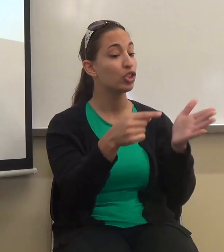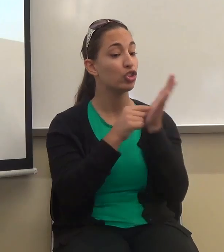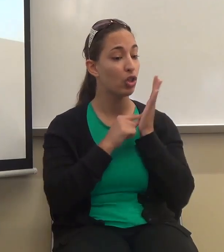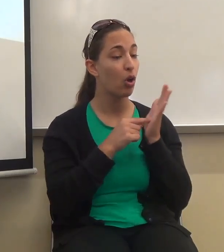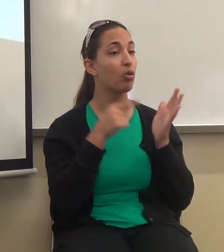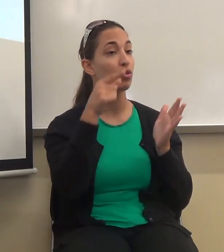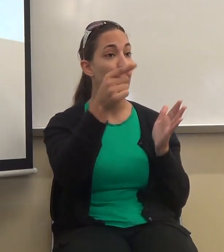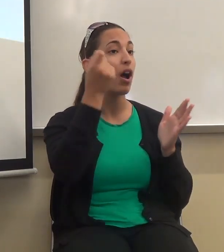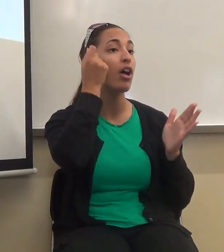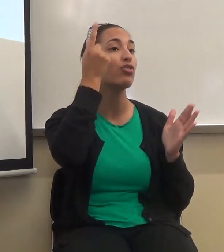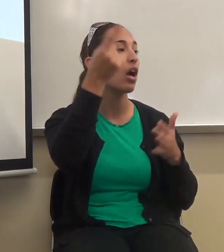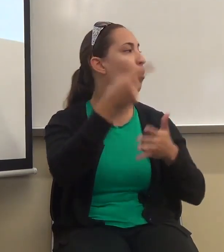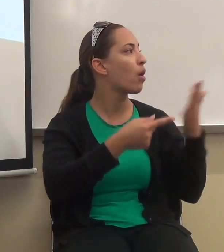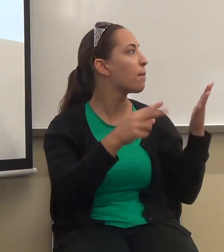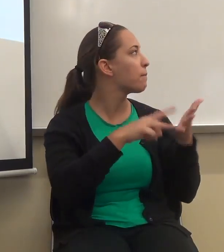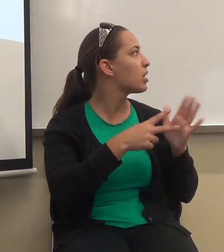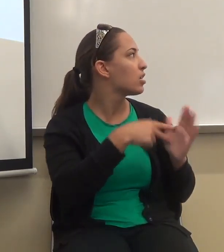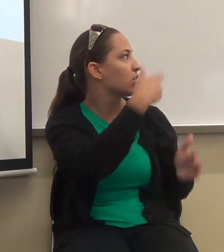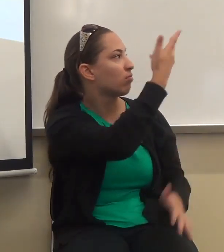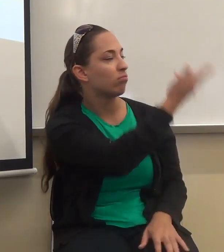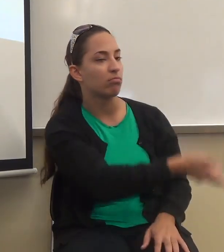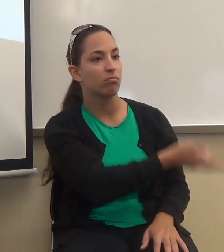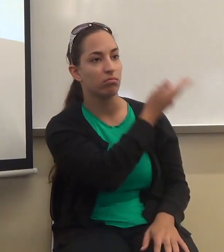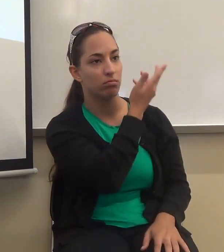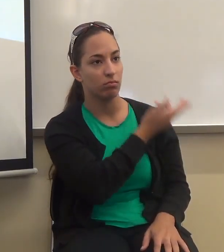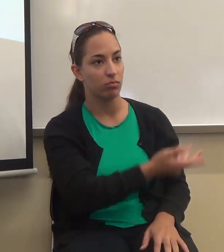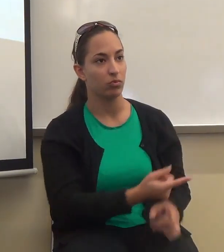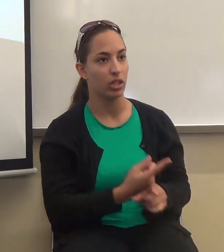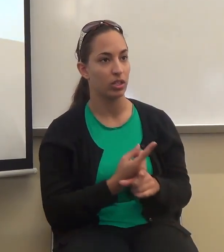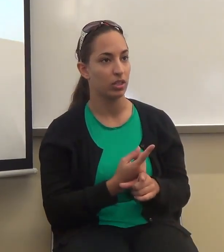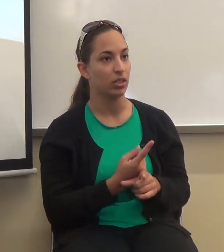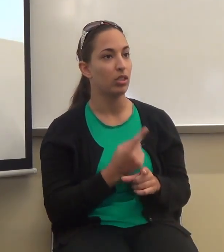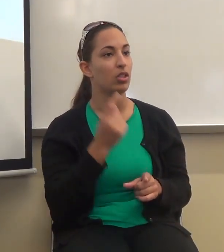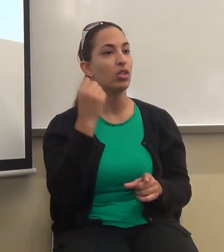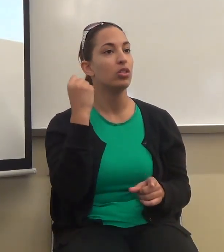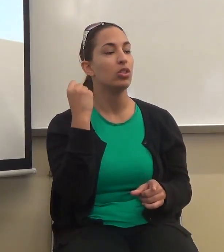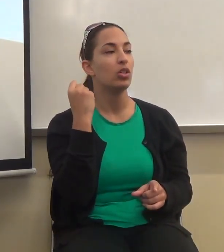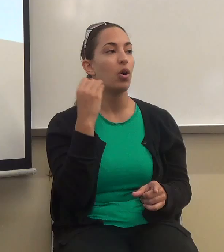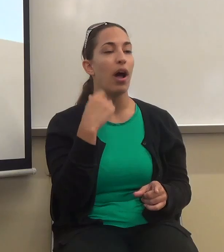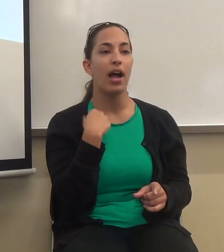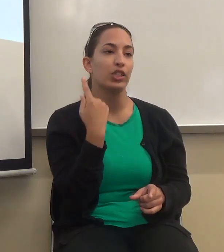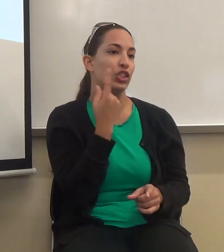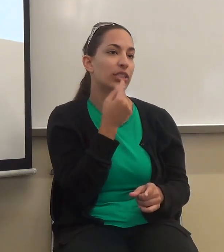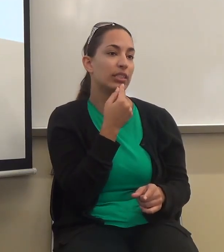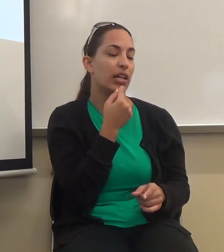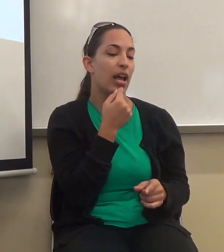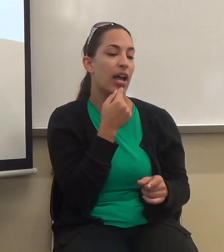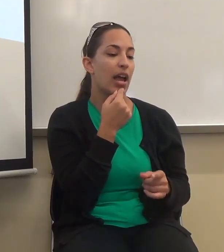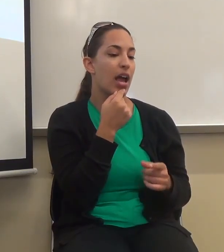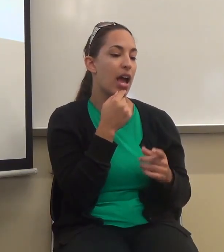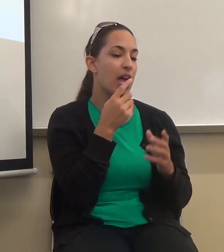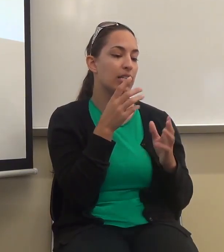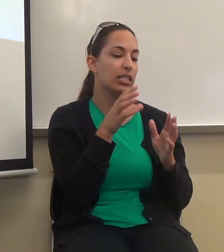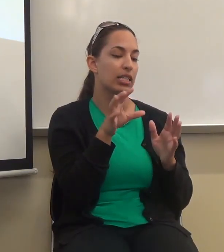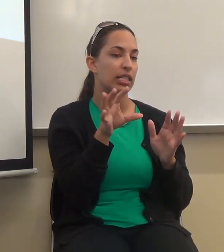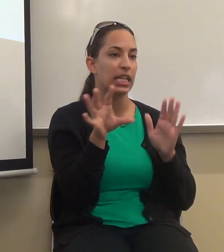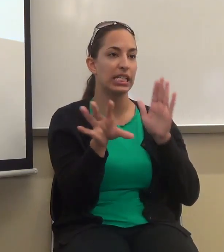what all this means, okay? So I just say discover topic. How do you do that? Can